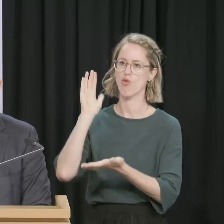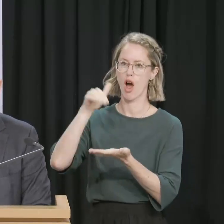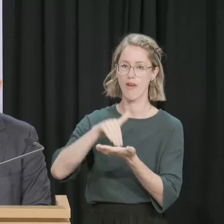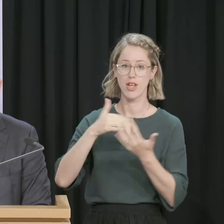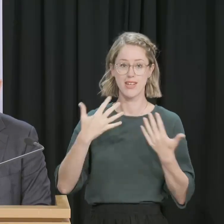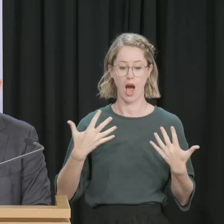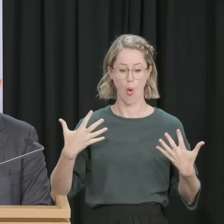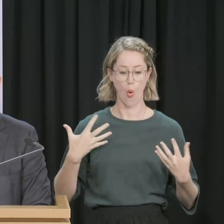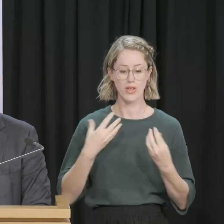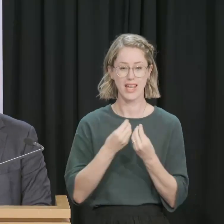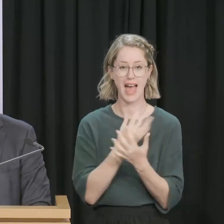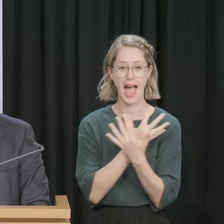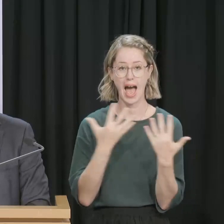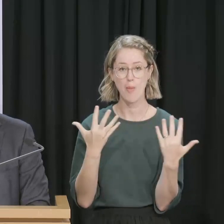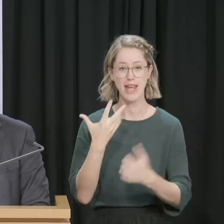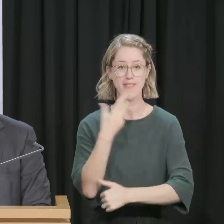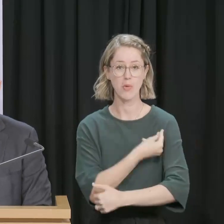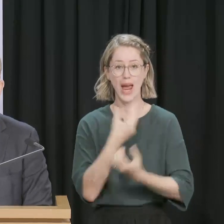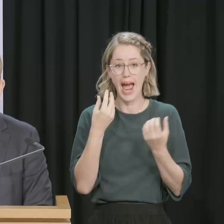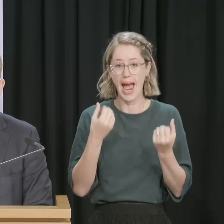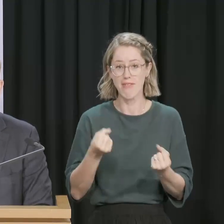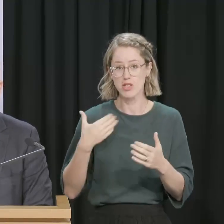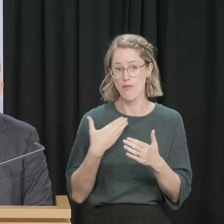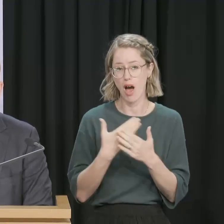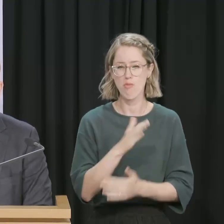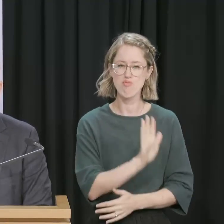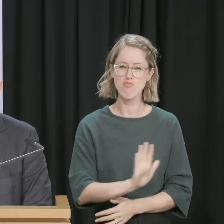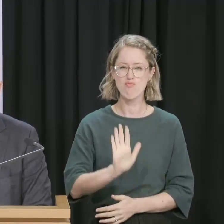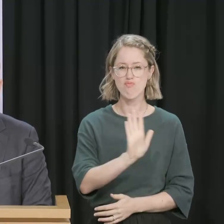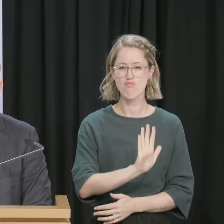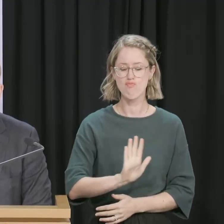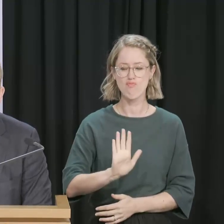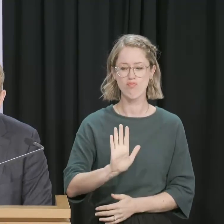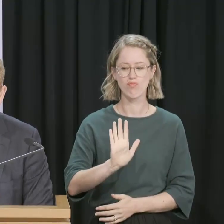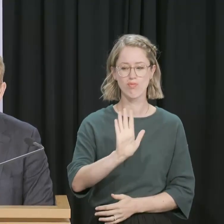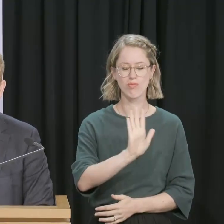total number of COVID vaccines we've received so far to around